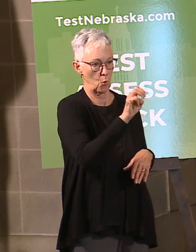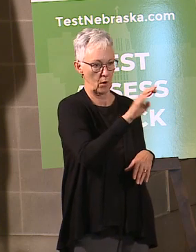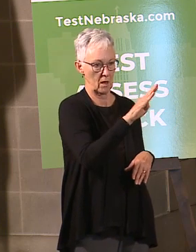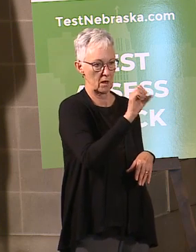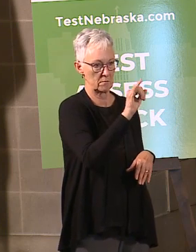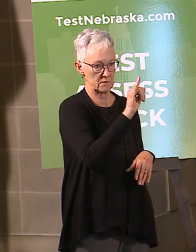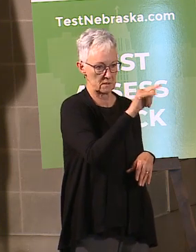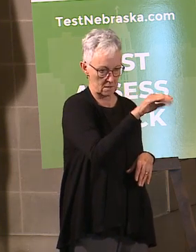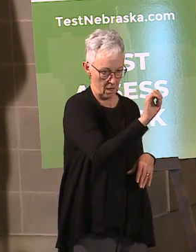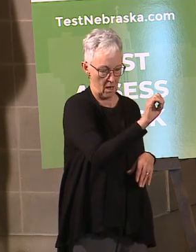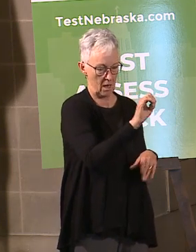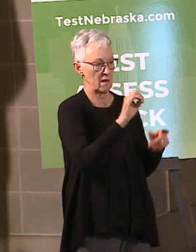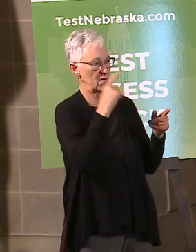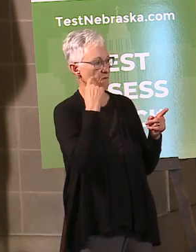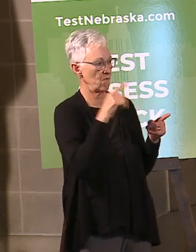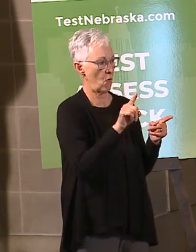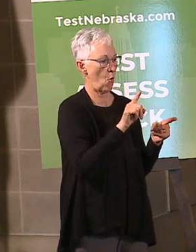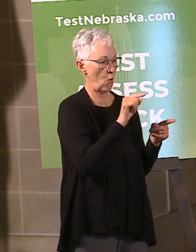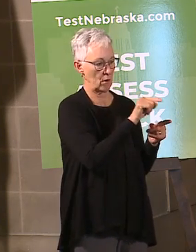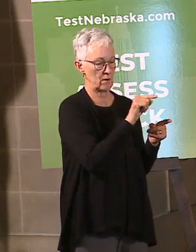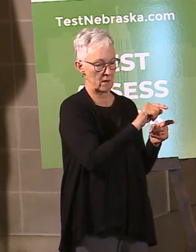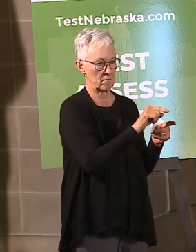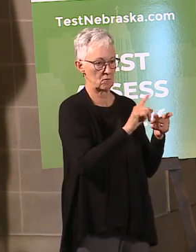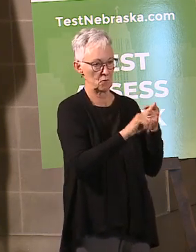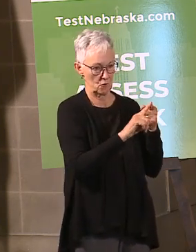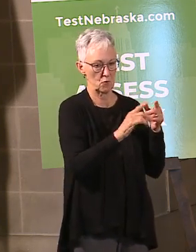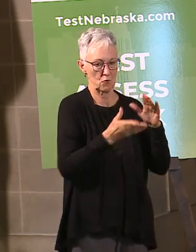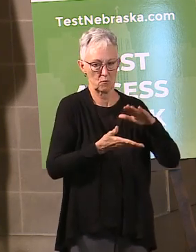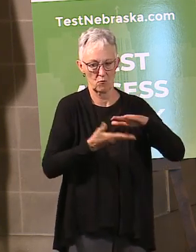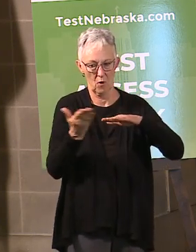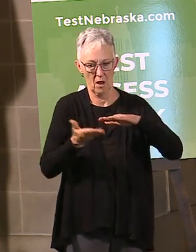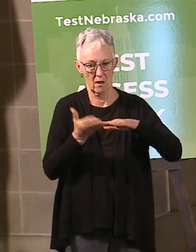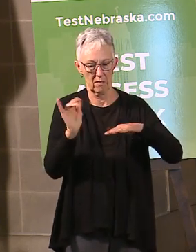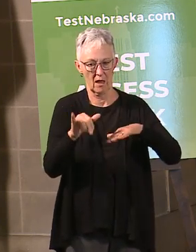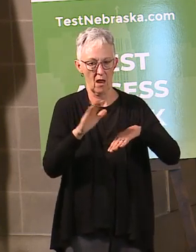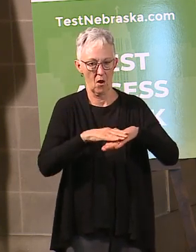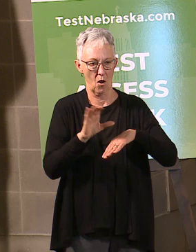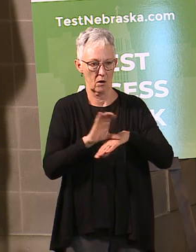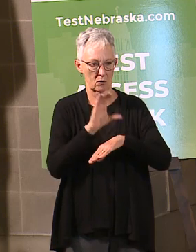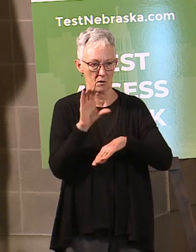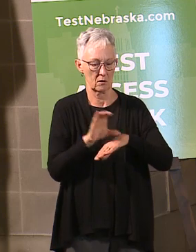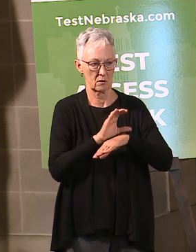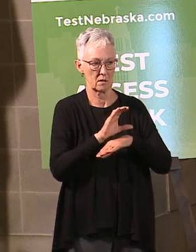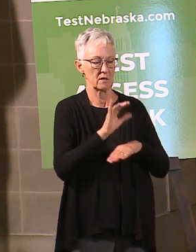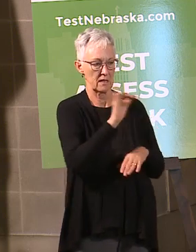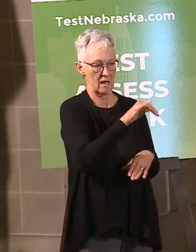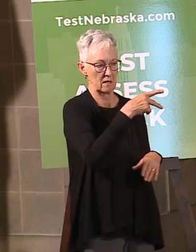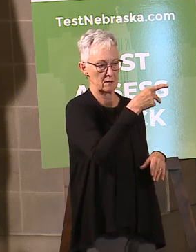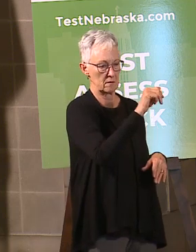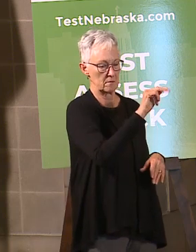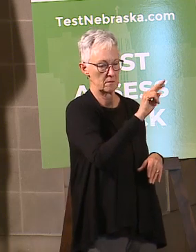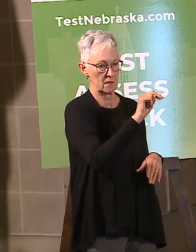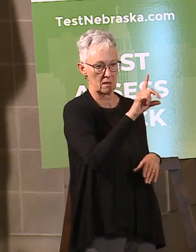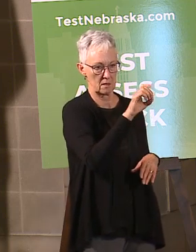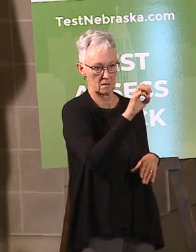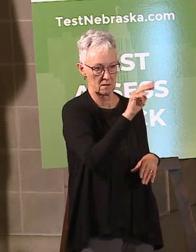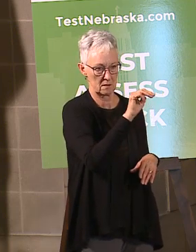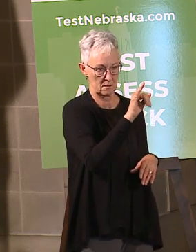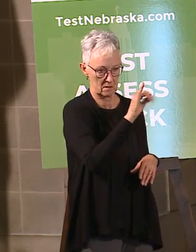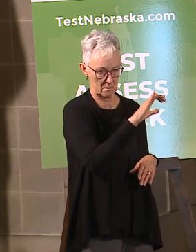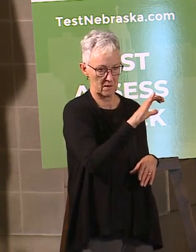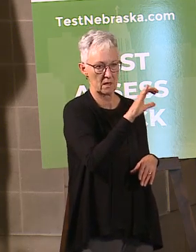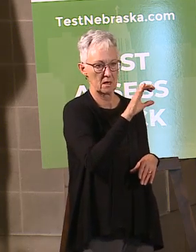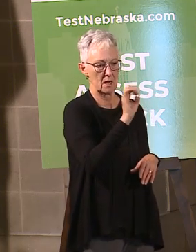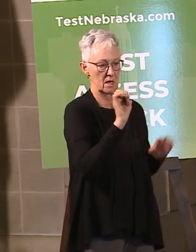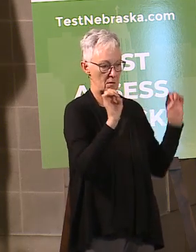what PEUC? PEUC is the additional 13 weeks that a lot of people, pandemic and emergency unemployment compensation, the additional